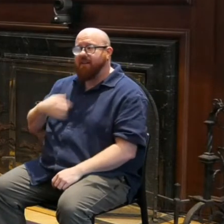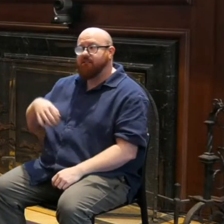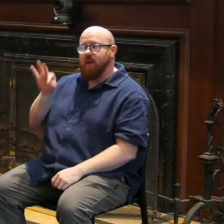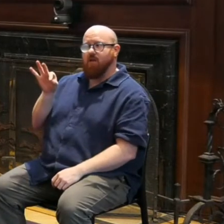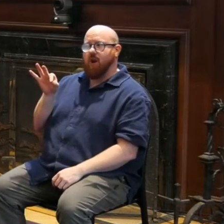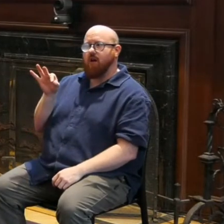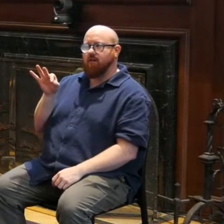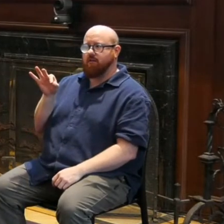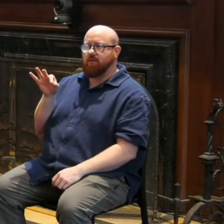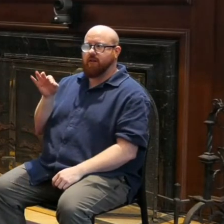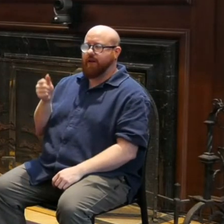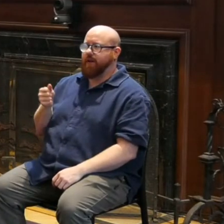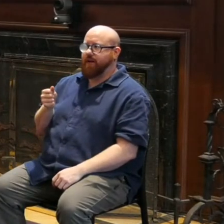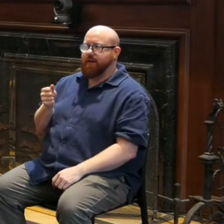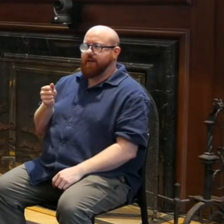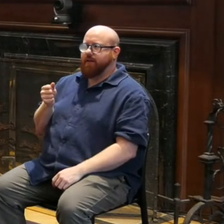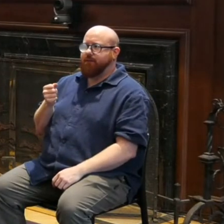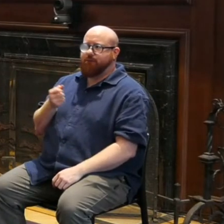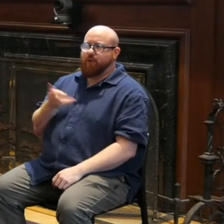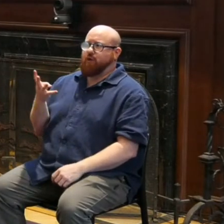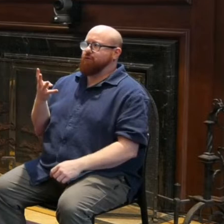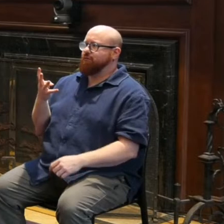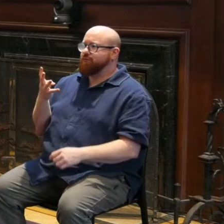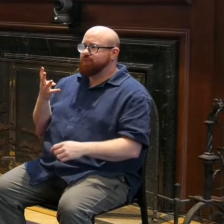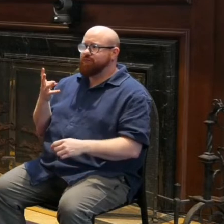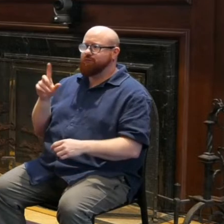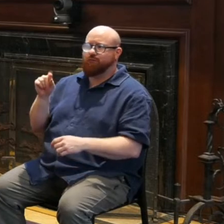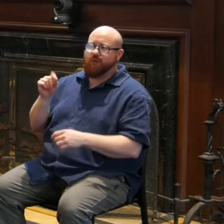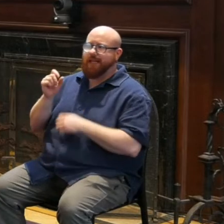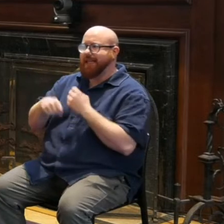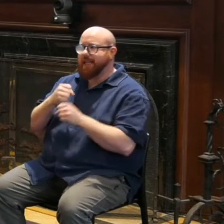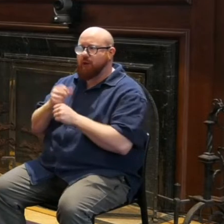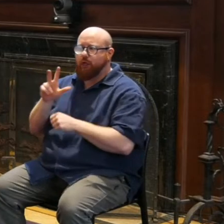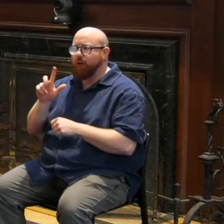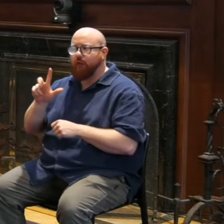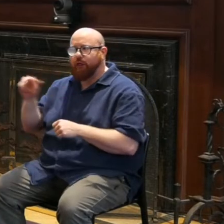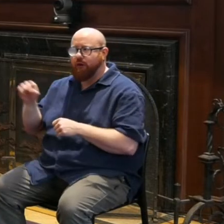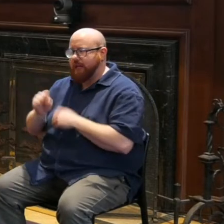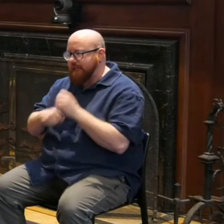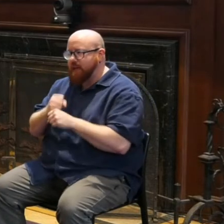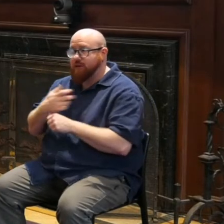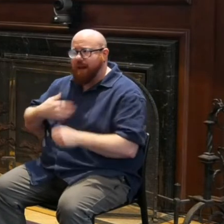few decades of life that my family actually came from Cuba and were Latinos.